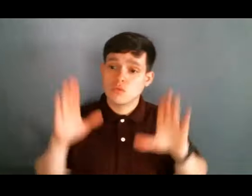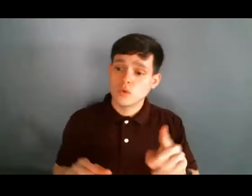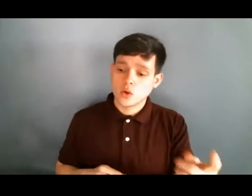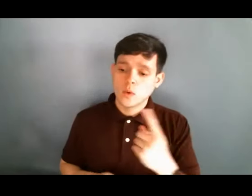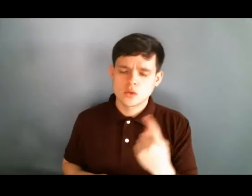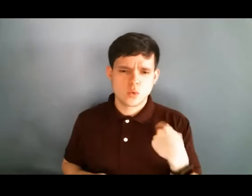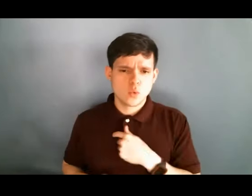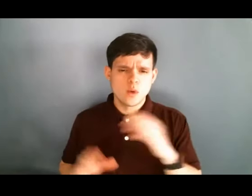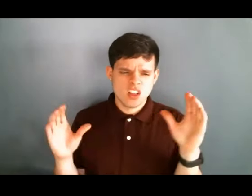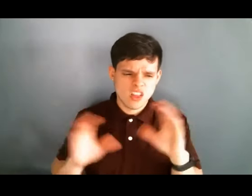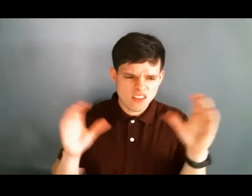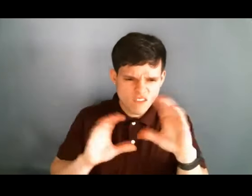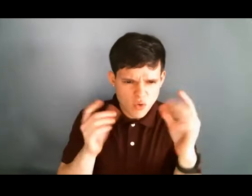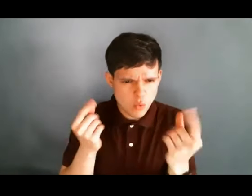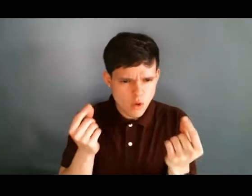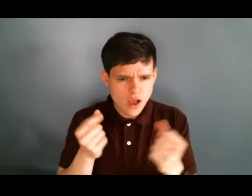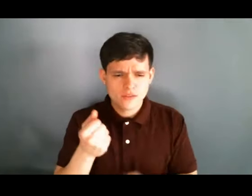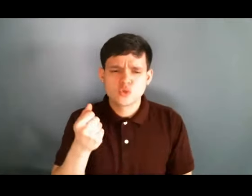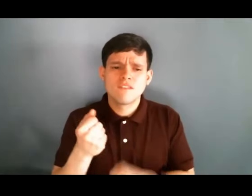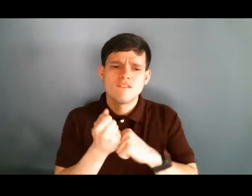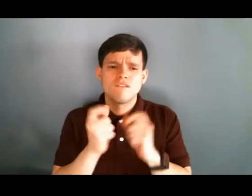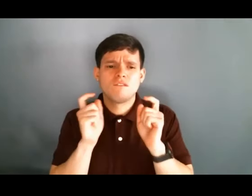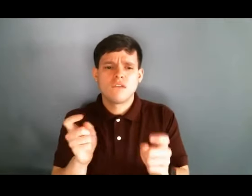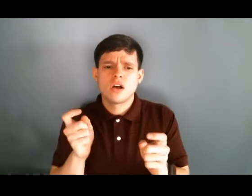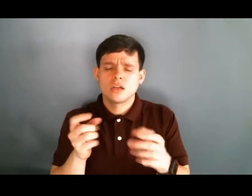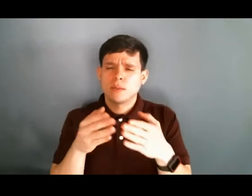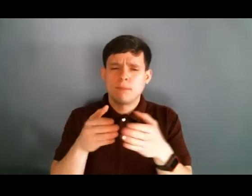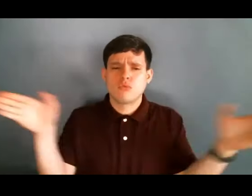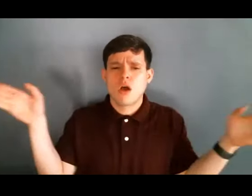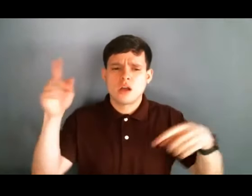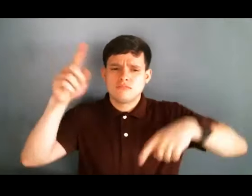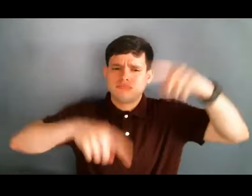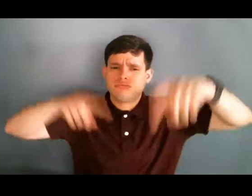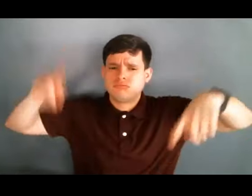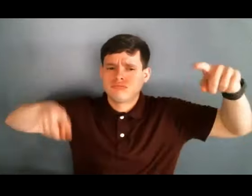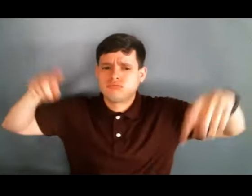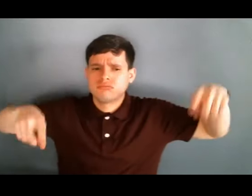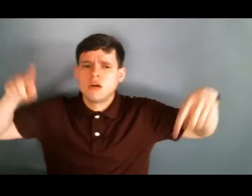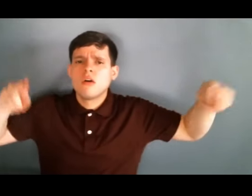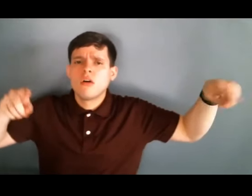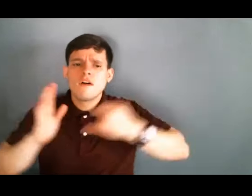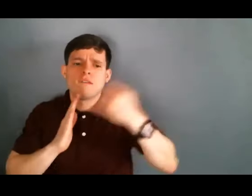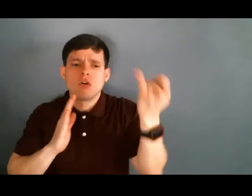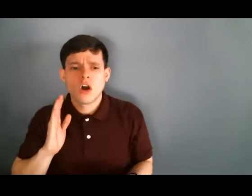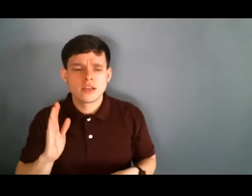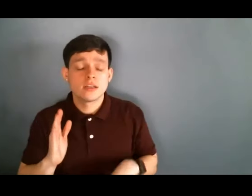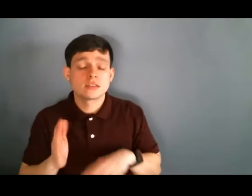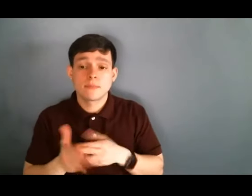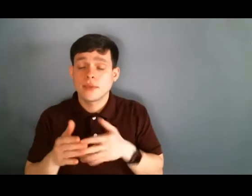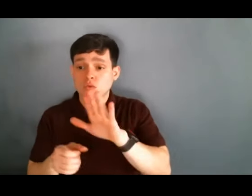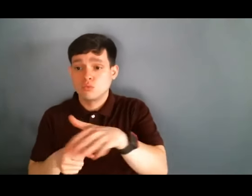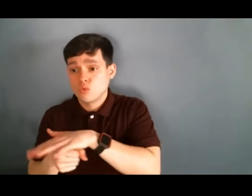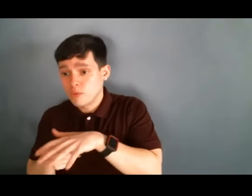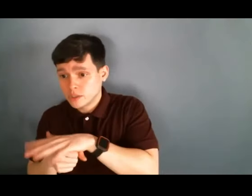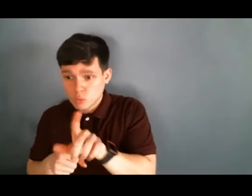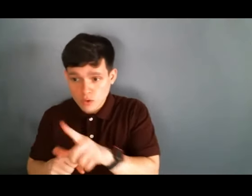of the things that we are looking for is to fund a broad range of artists. This is true in terms of the regions where artists are